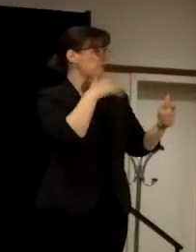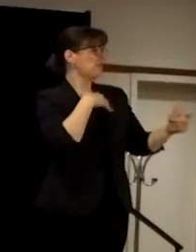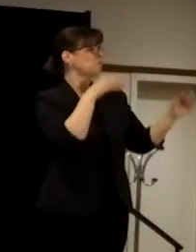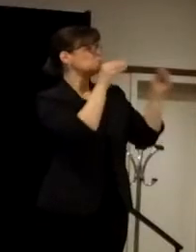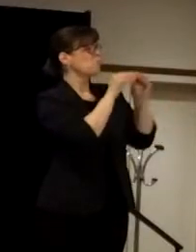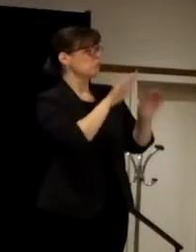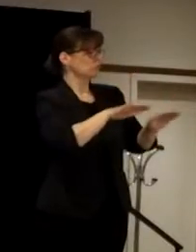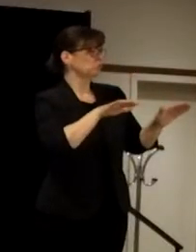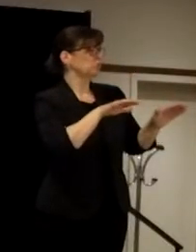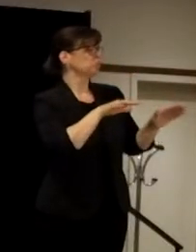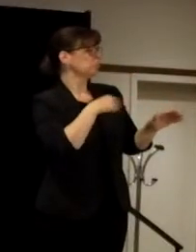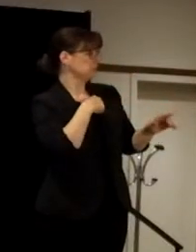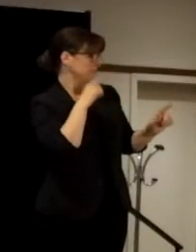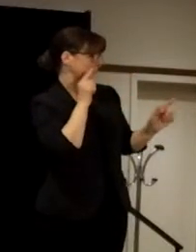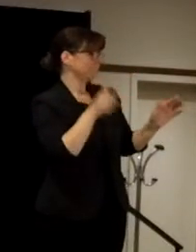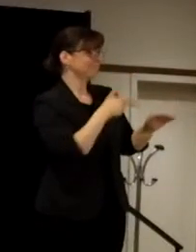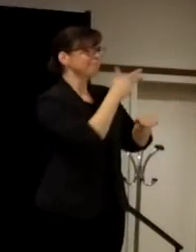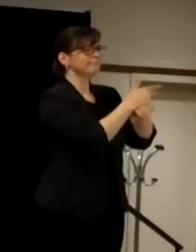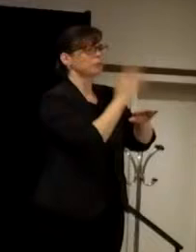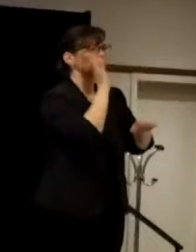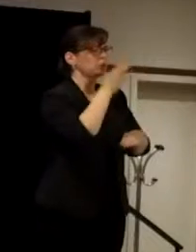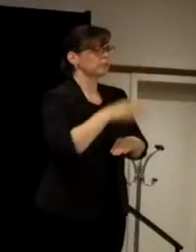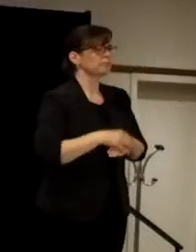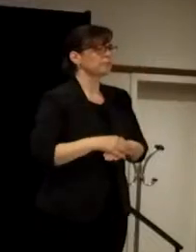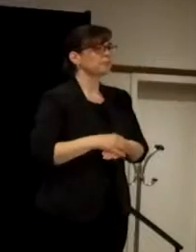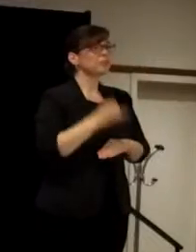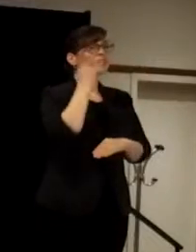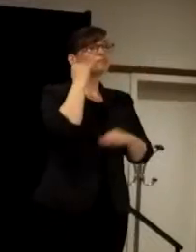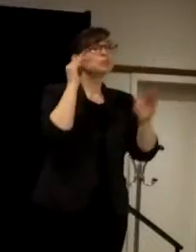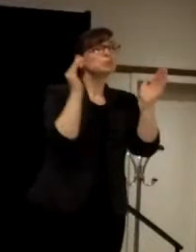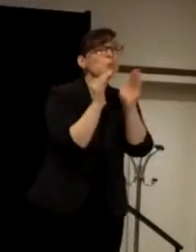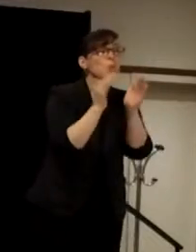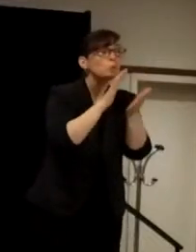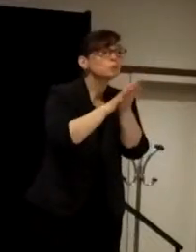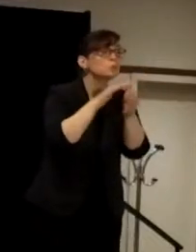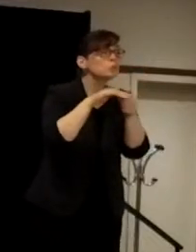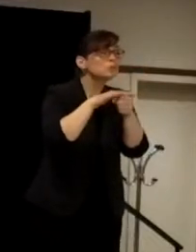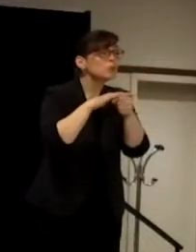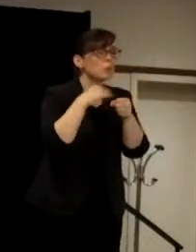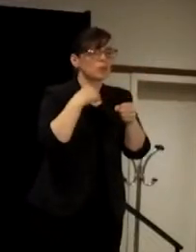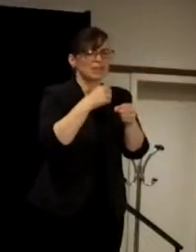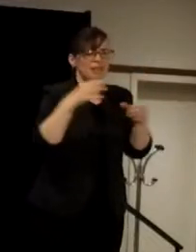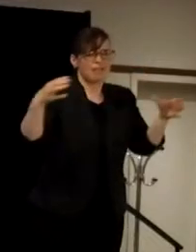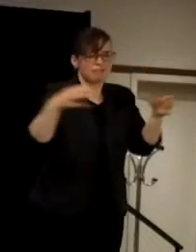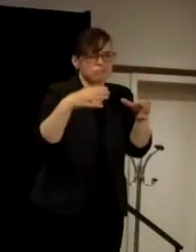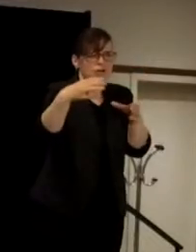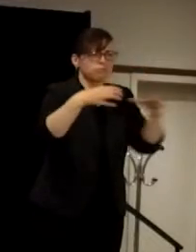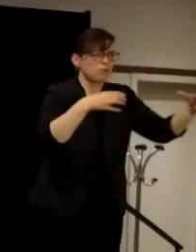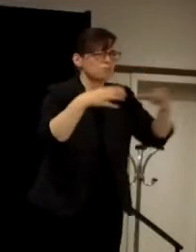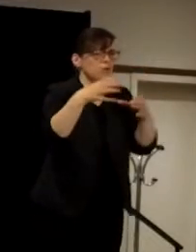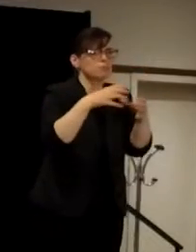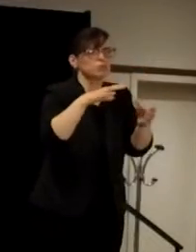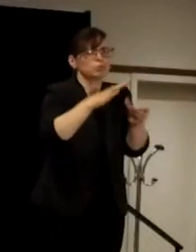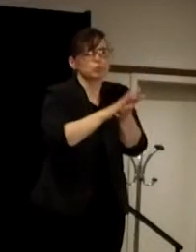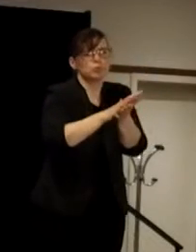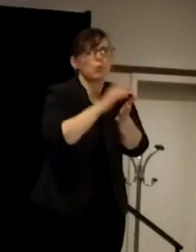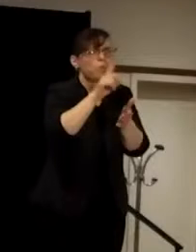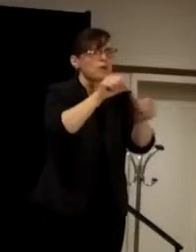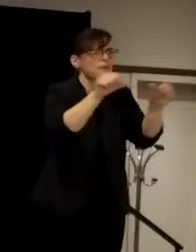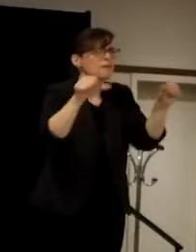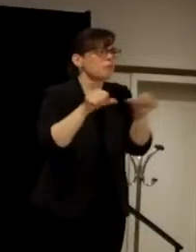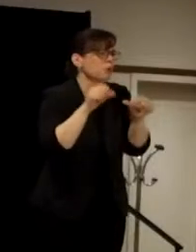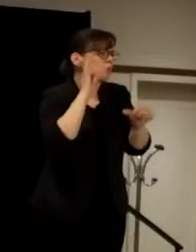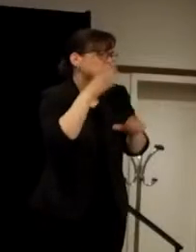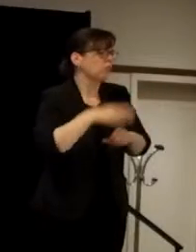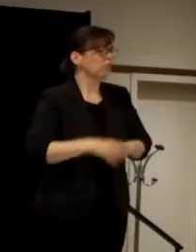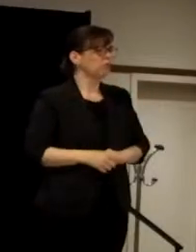of the smaller ones we're pulling together. And then there's some mid-sized districts too that actually percentage-wise are doing very well. They